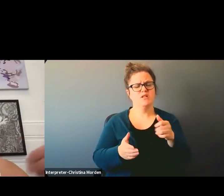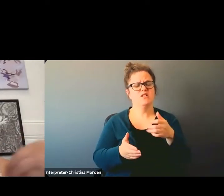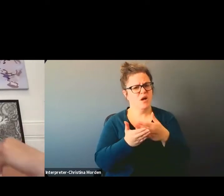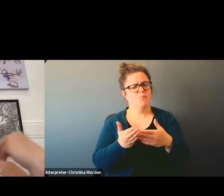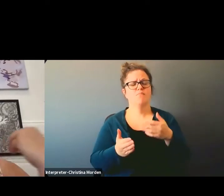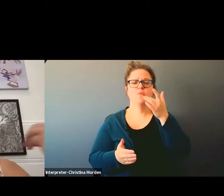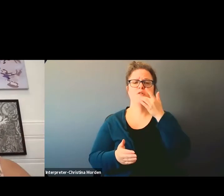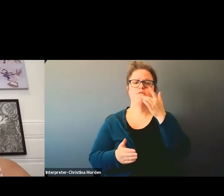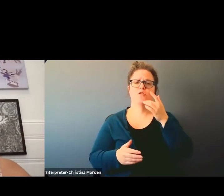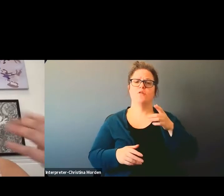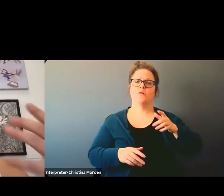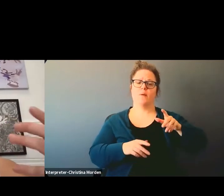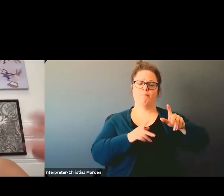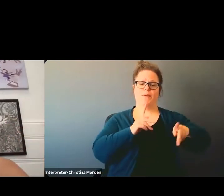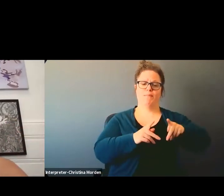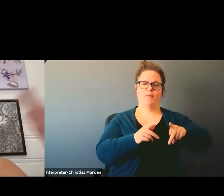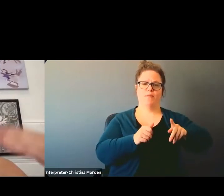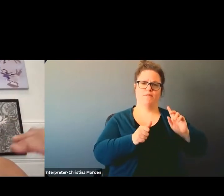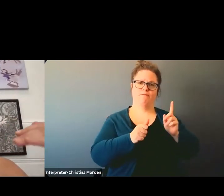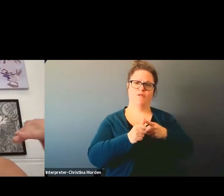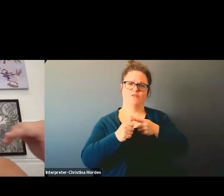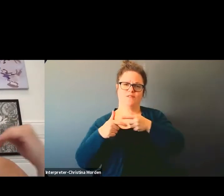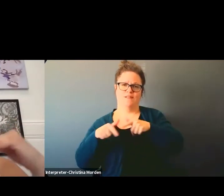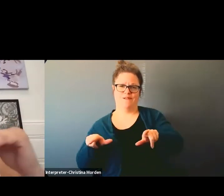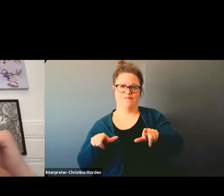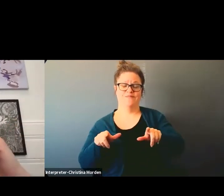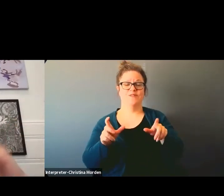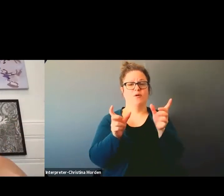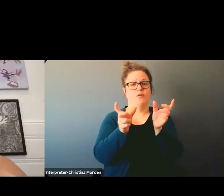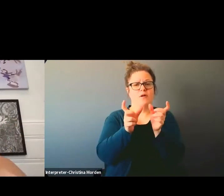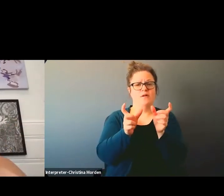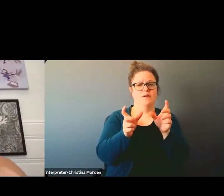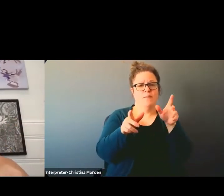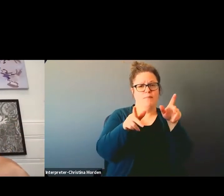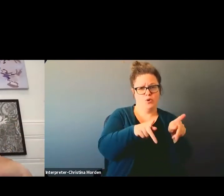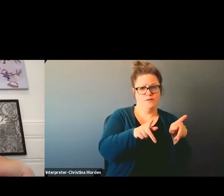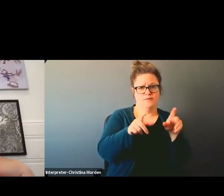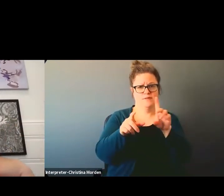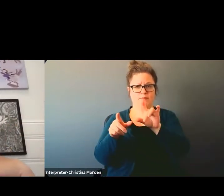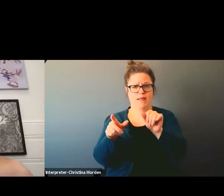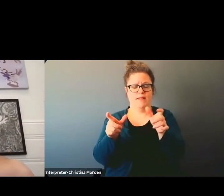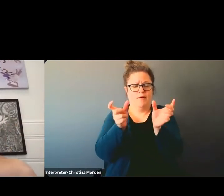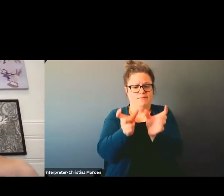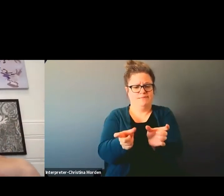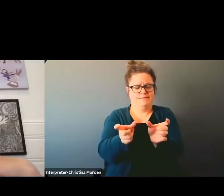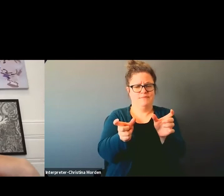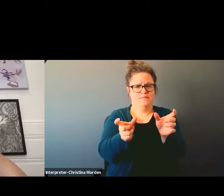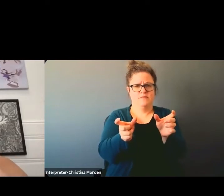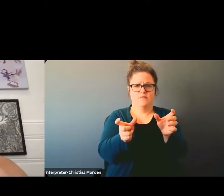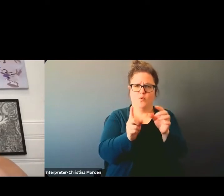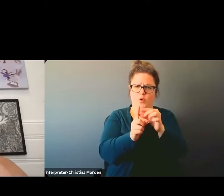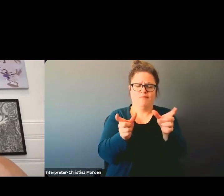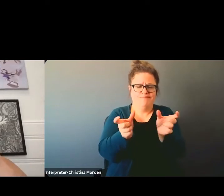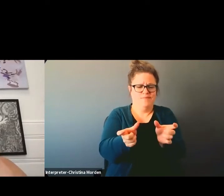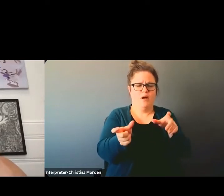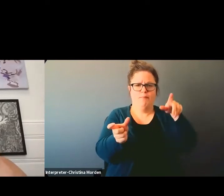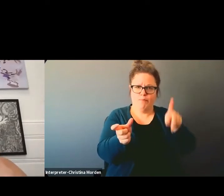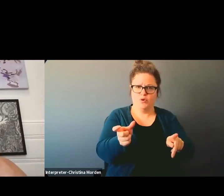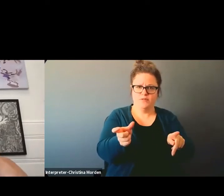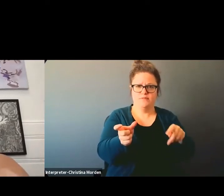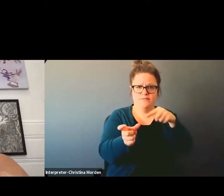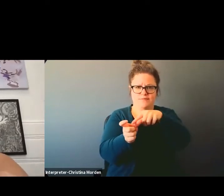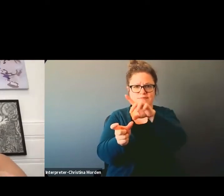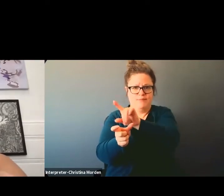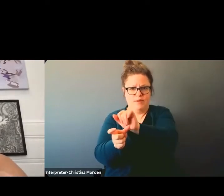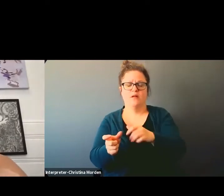human beings and their strengths rather than defining them by their disabilities. So instead of, someone